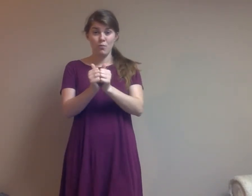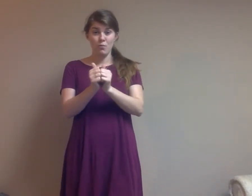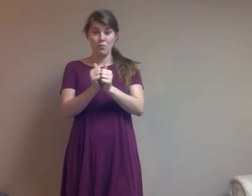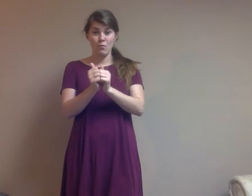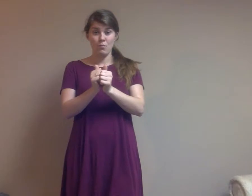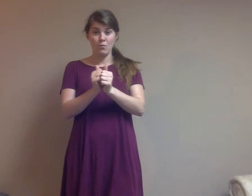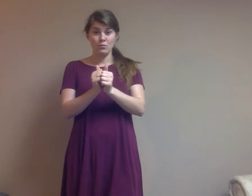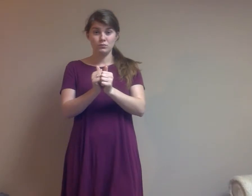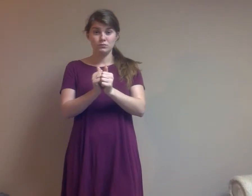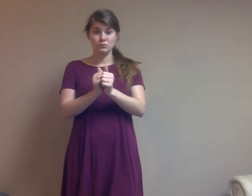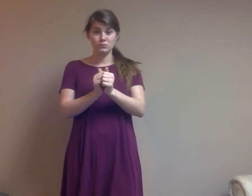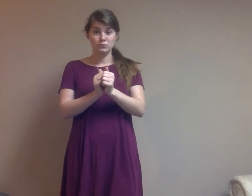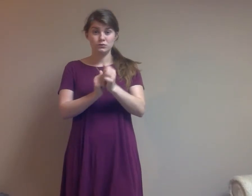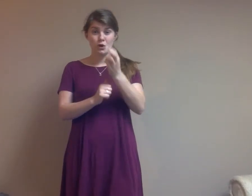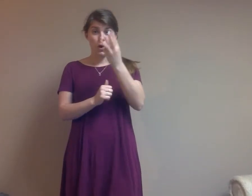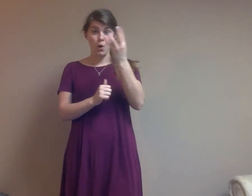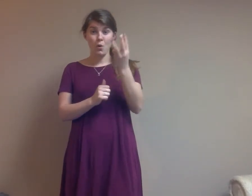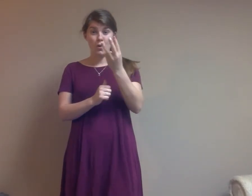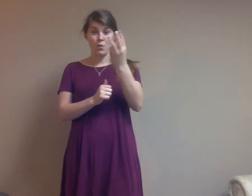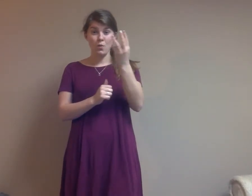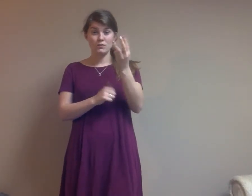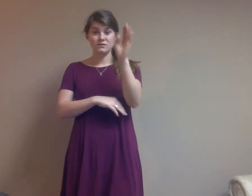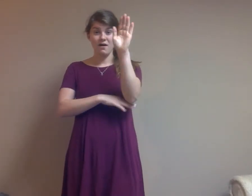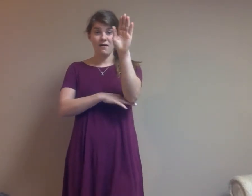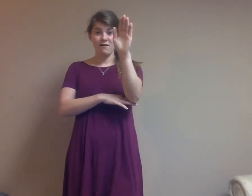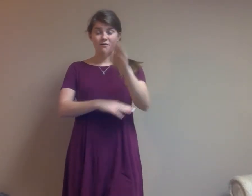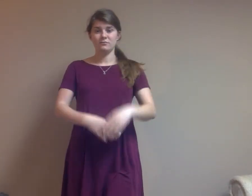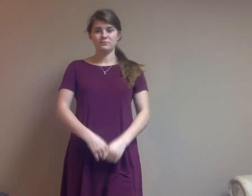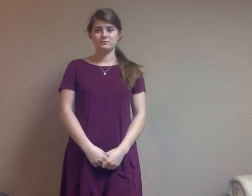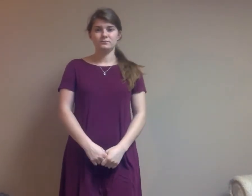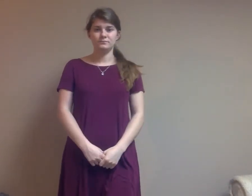Seven days since Lottie left home, her mother Sarah has jumped at the opportunity.